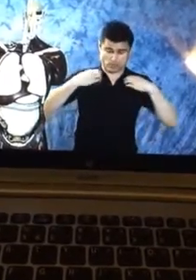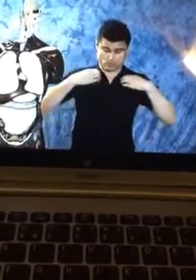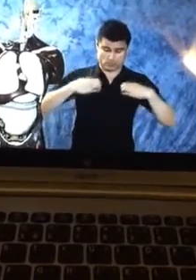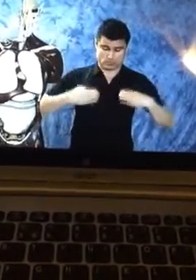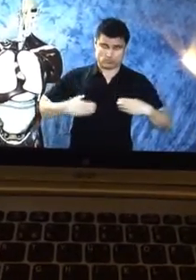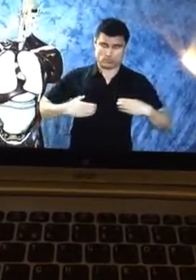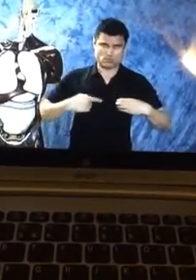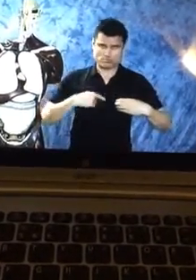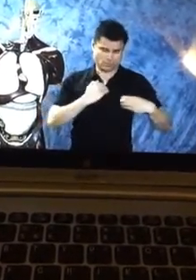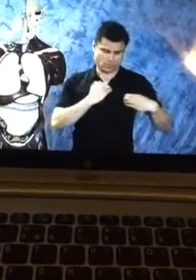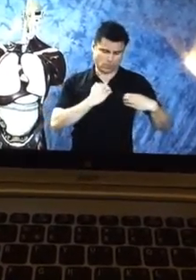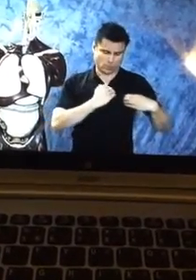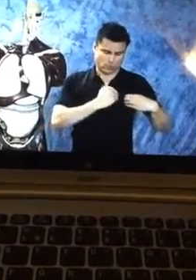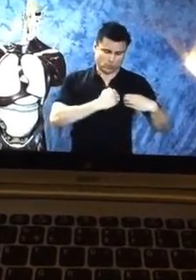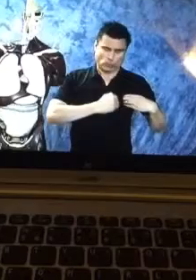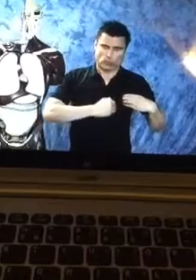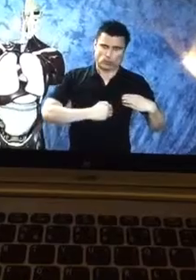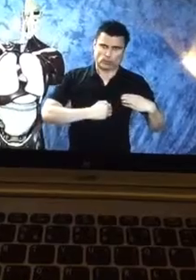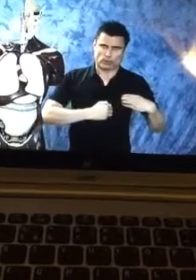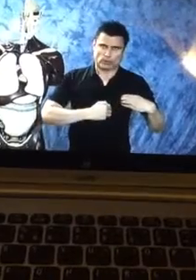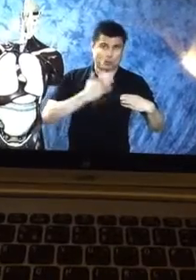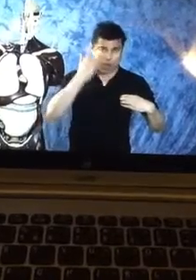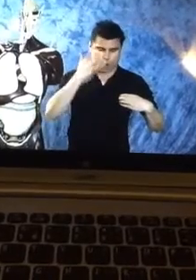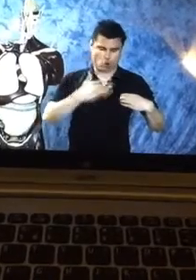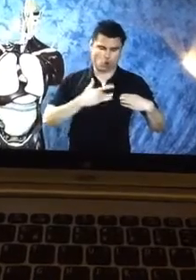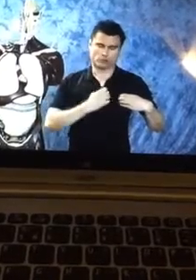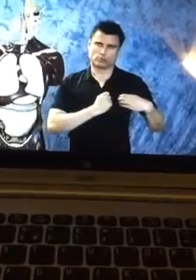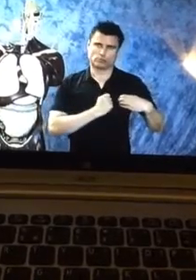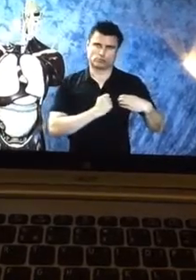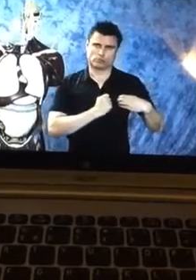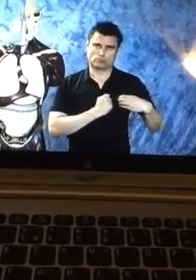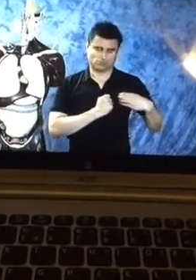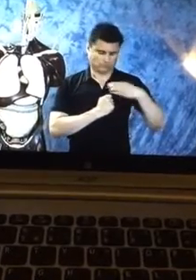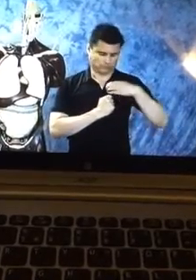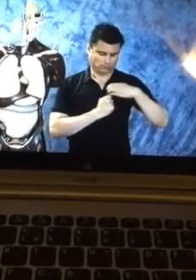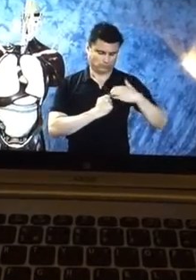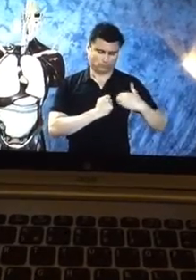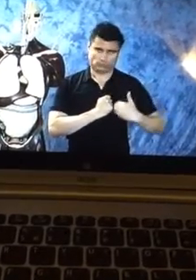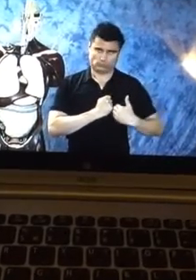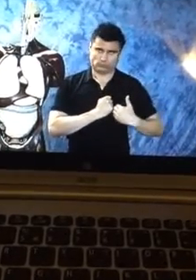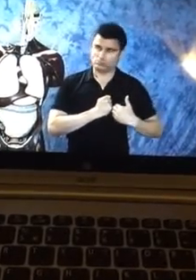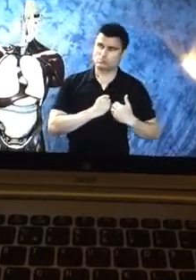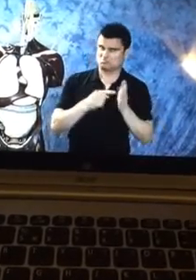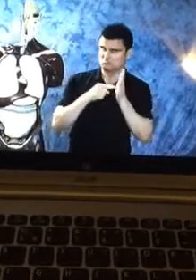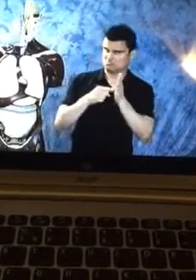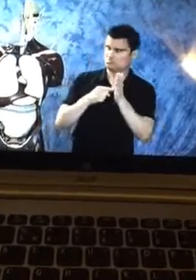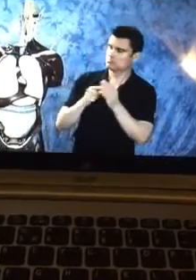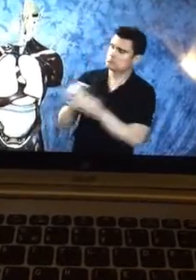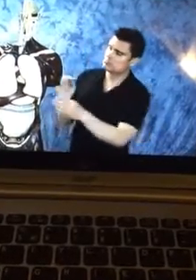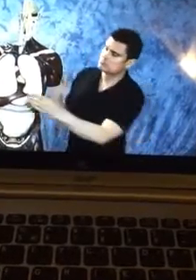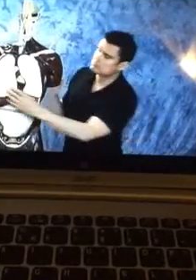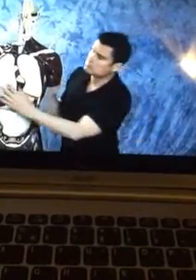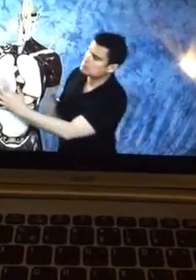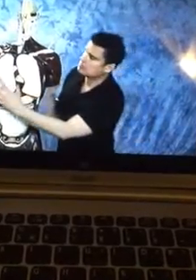And the reason why the left side has more of a crevice inside is because the heart is right behind